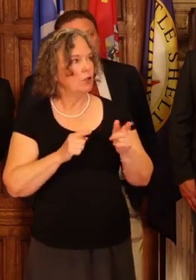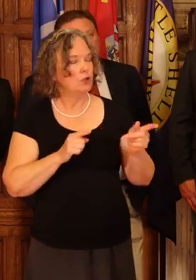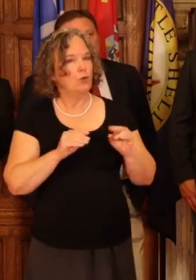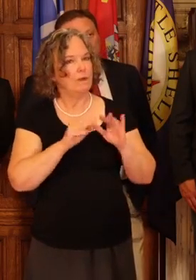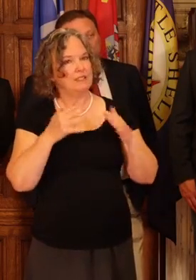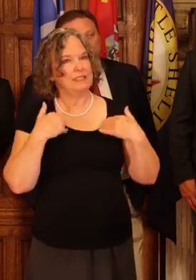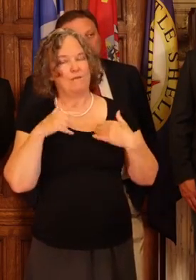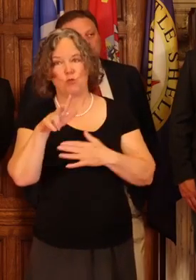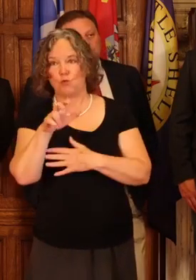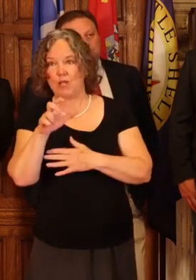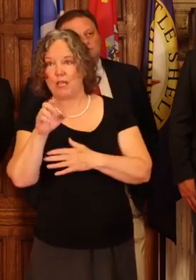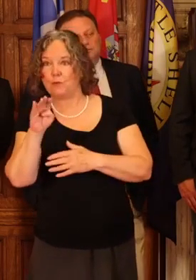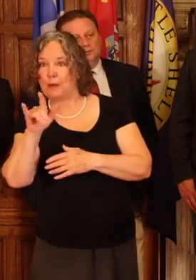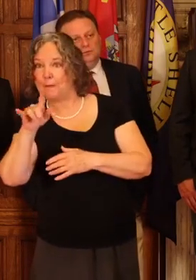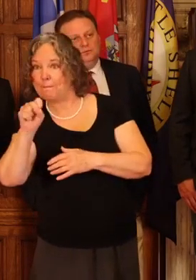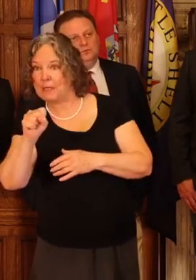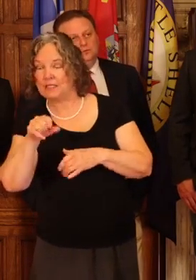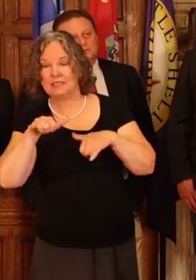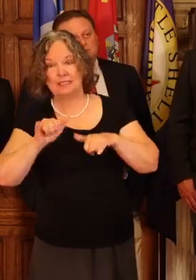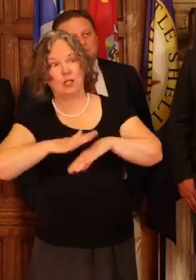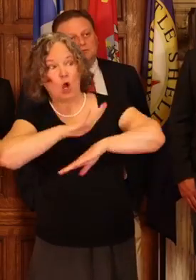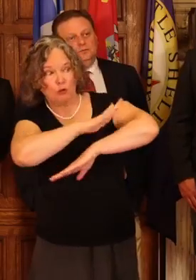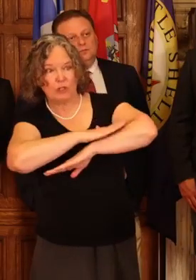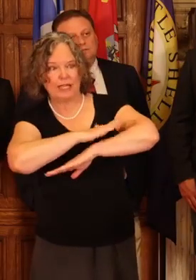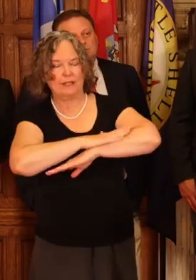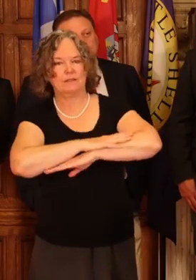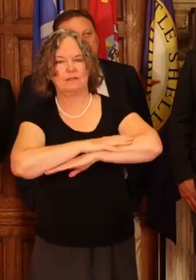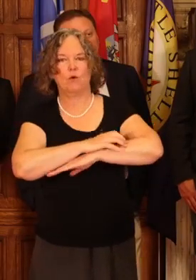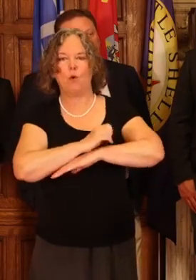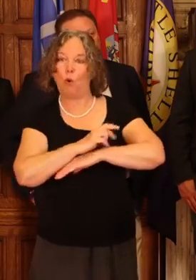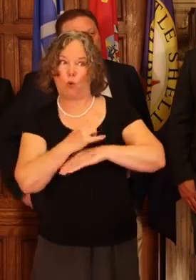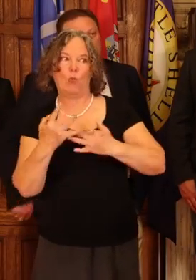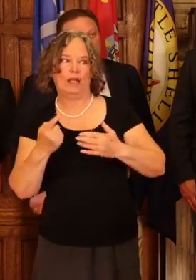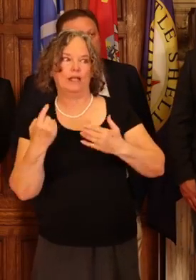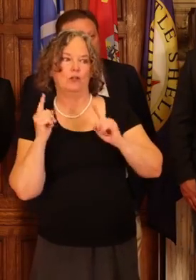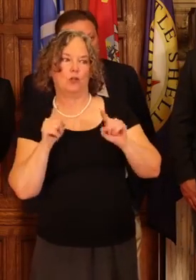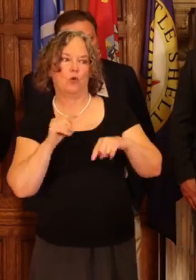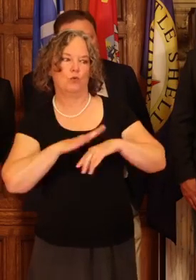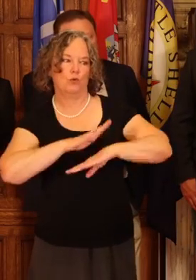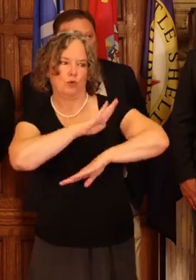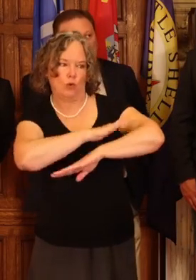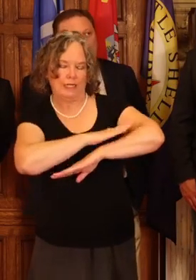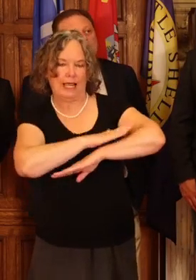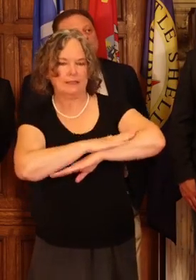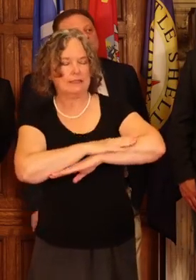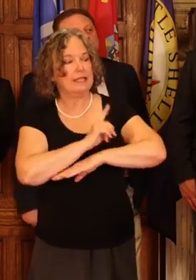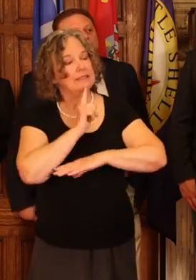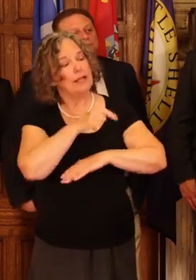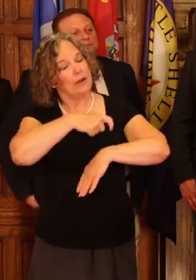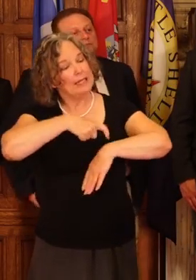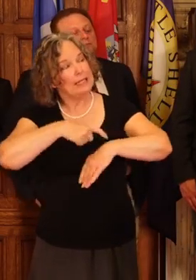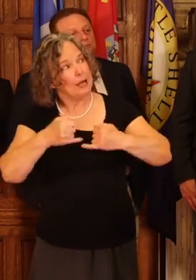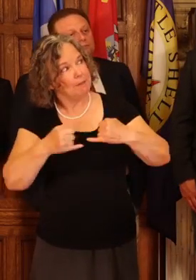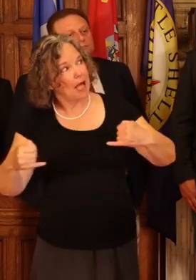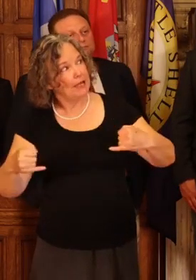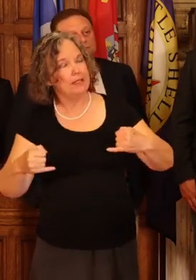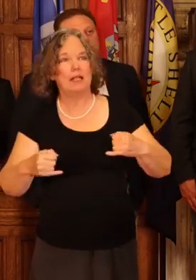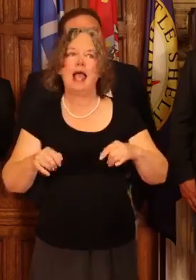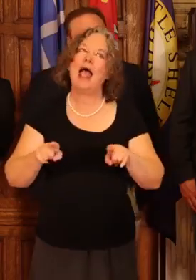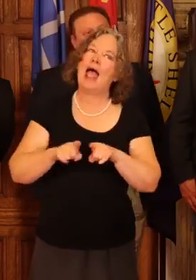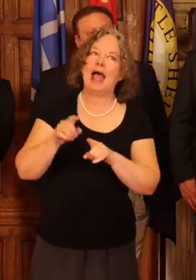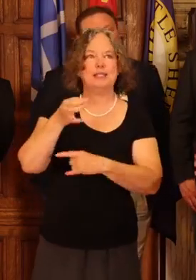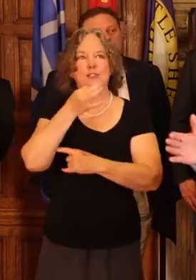bills that are still either on your desk or waiting to get to your desk. Is there a timeline ideally for you that you wish to sign these bills by? As soon as